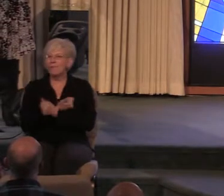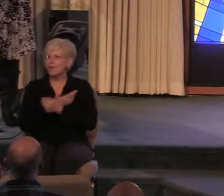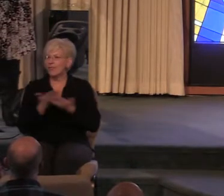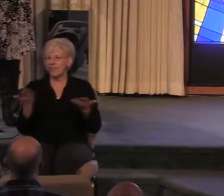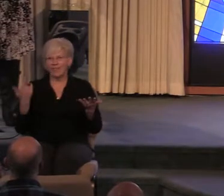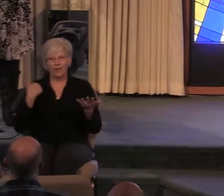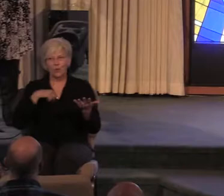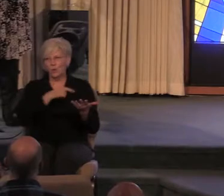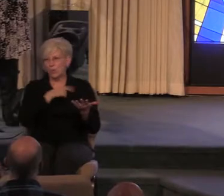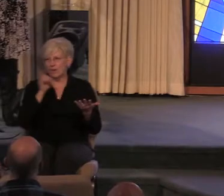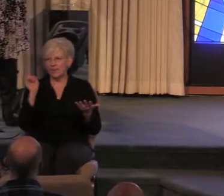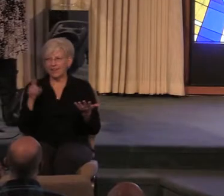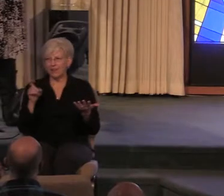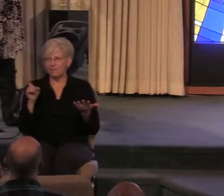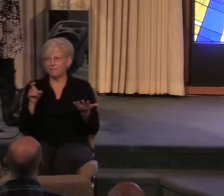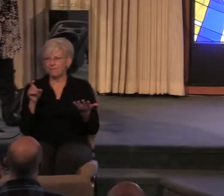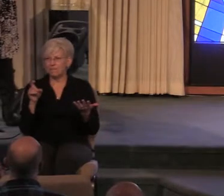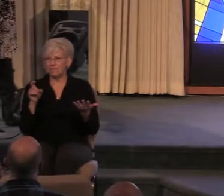need.